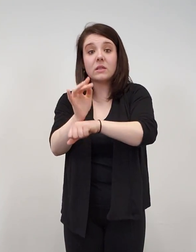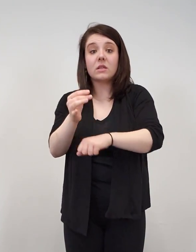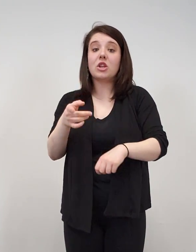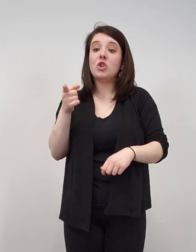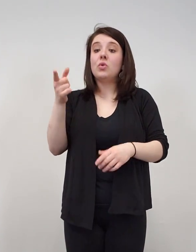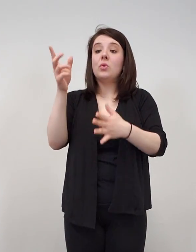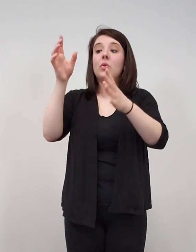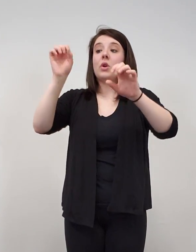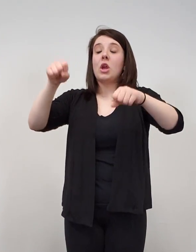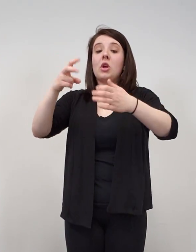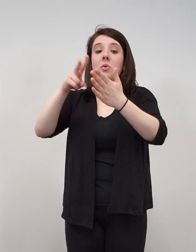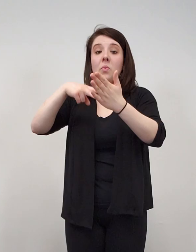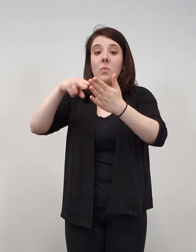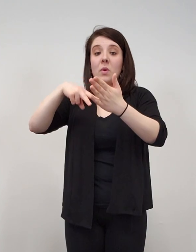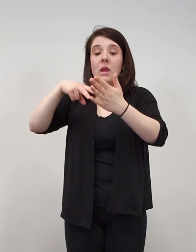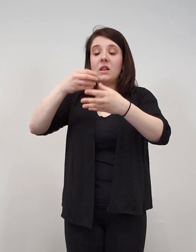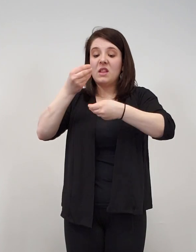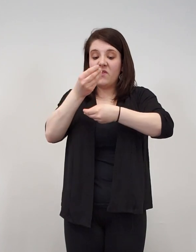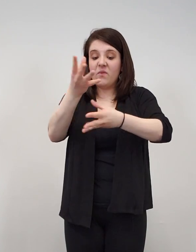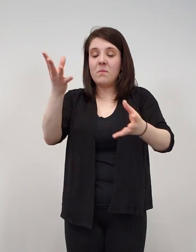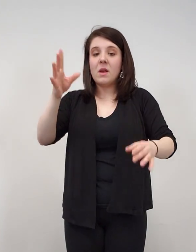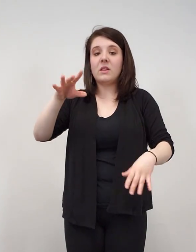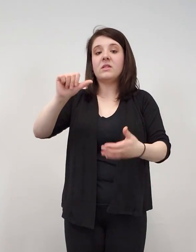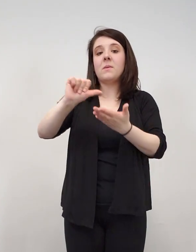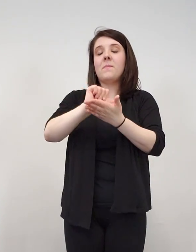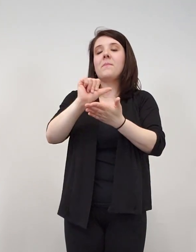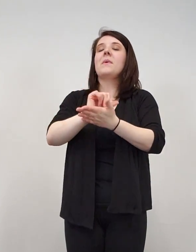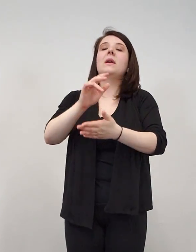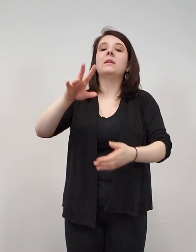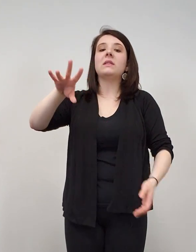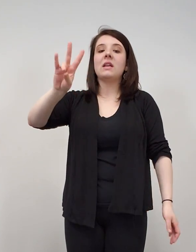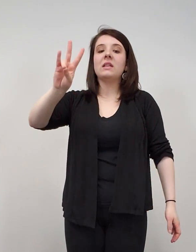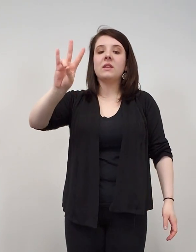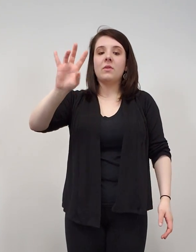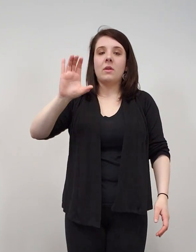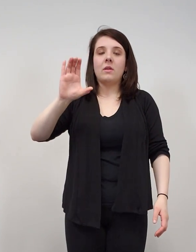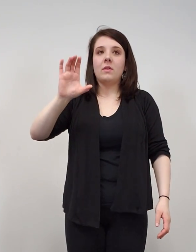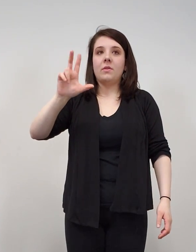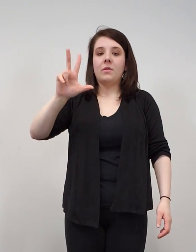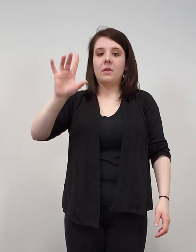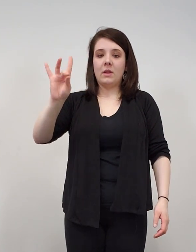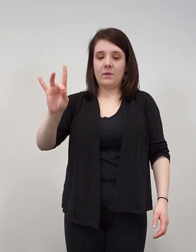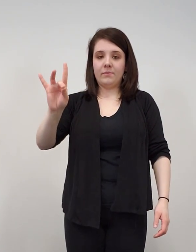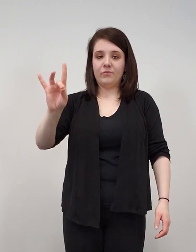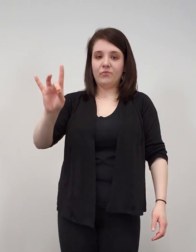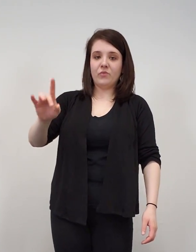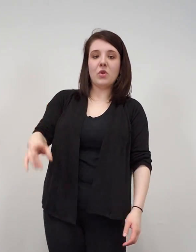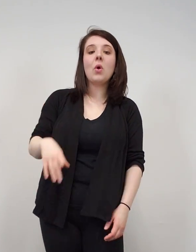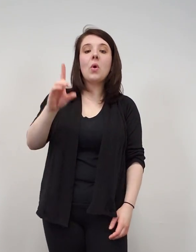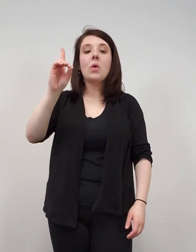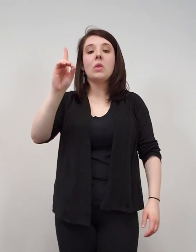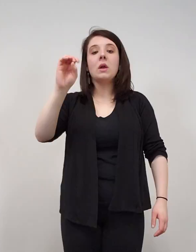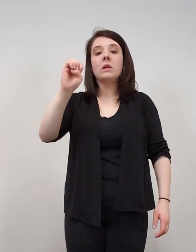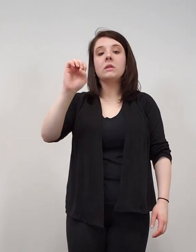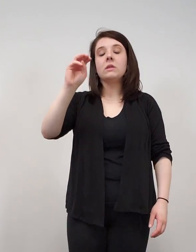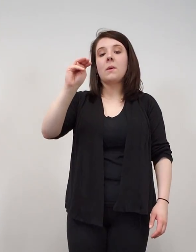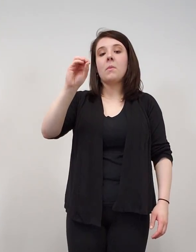738. The Democratic Party of the 1920s, review the bottom of